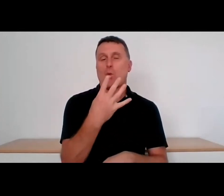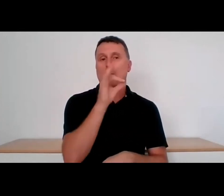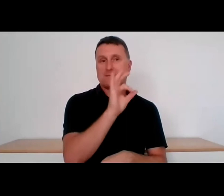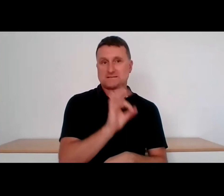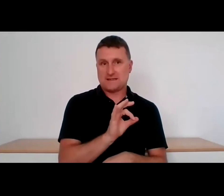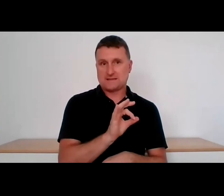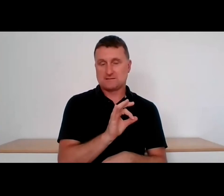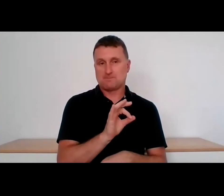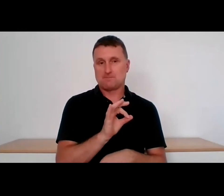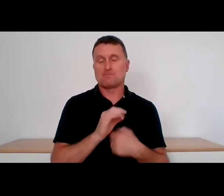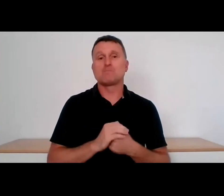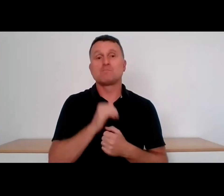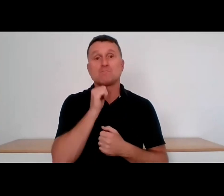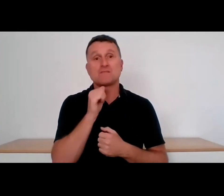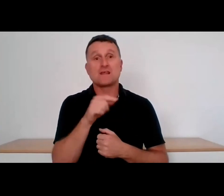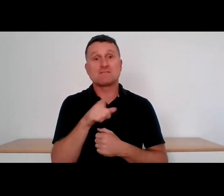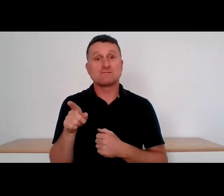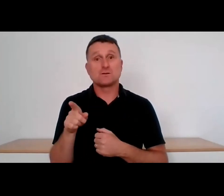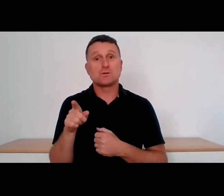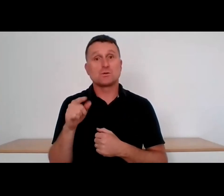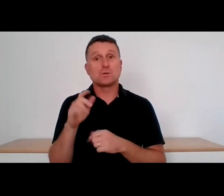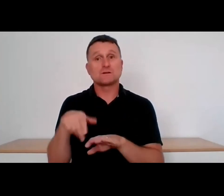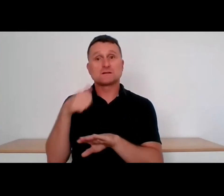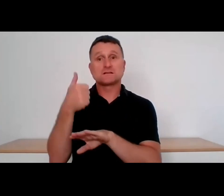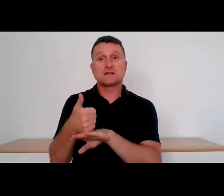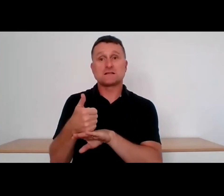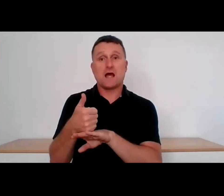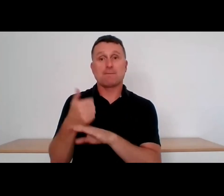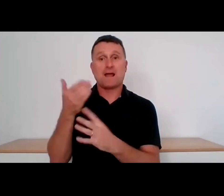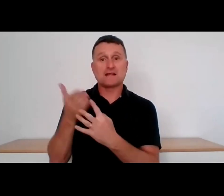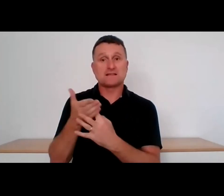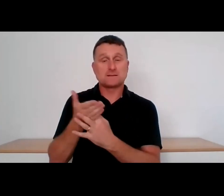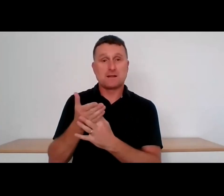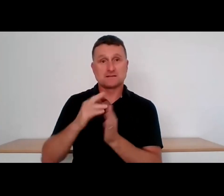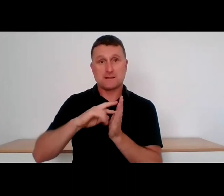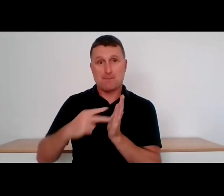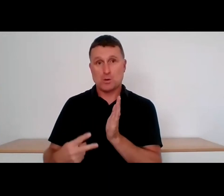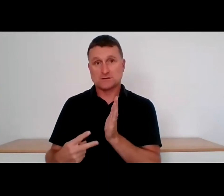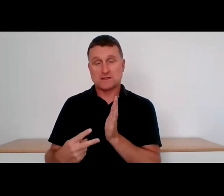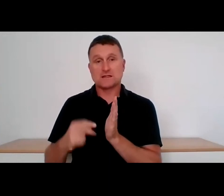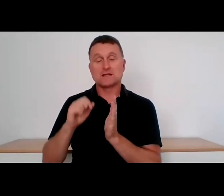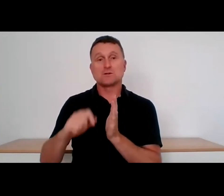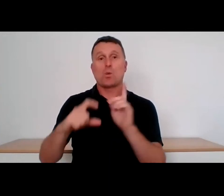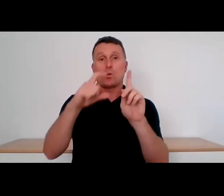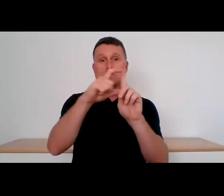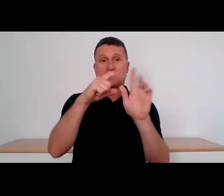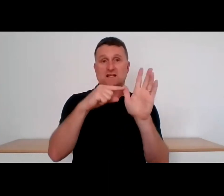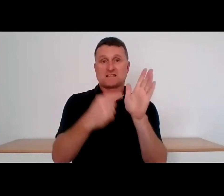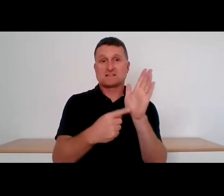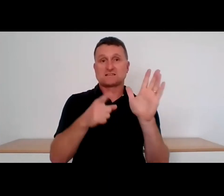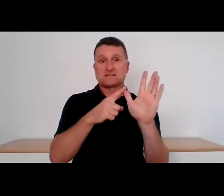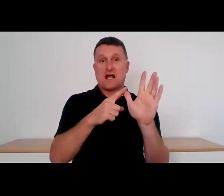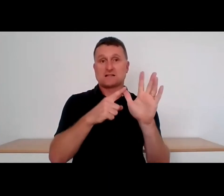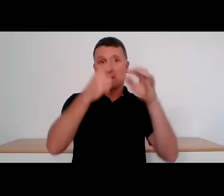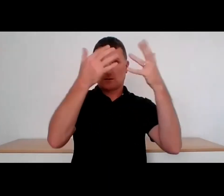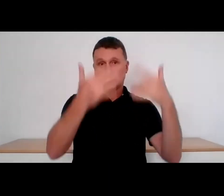If you develop and implement an accessibility policy, and subsequently your data reveals that 20%